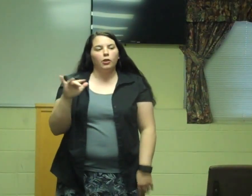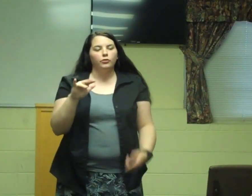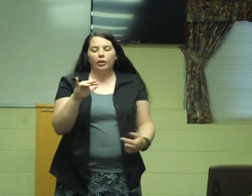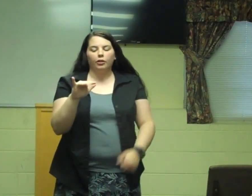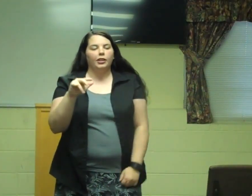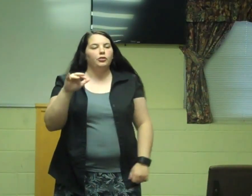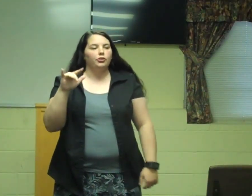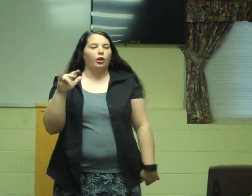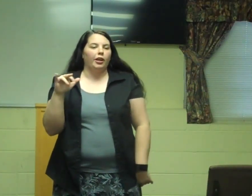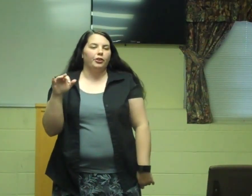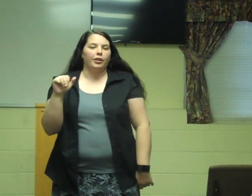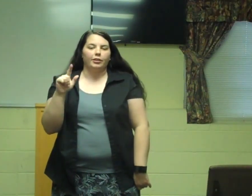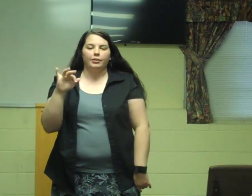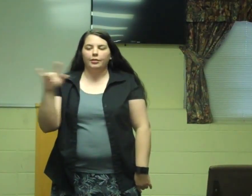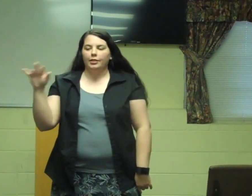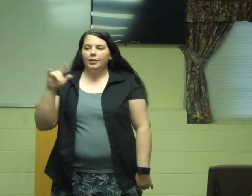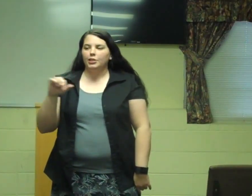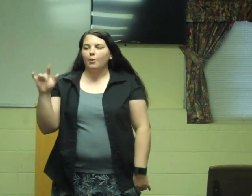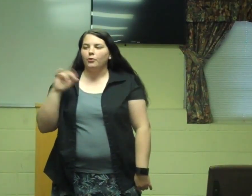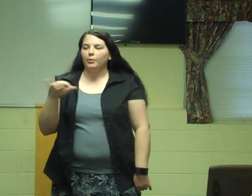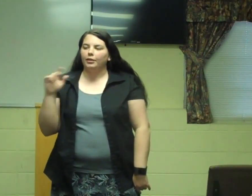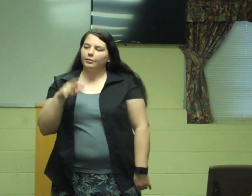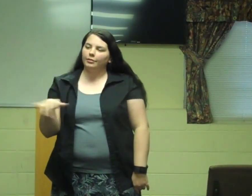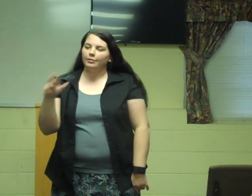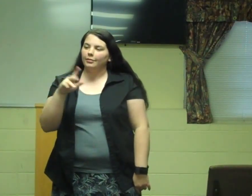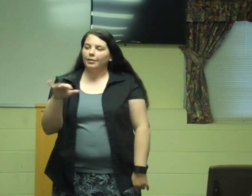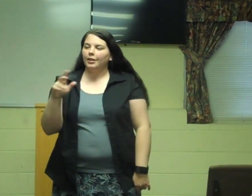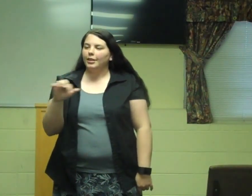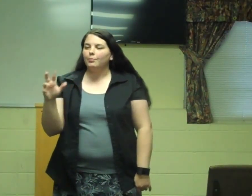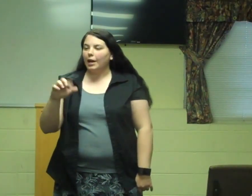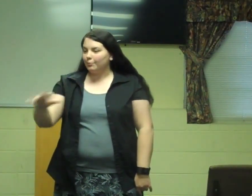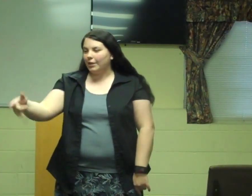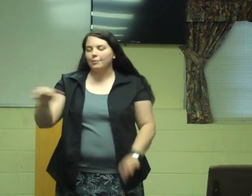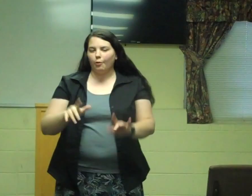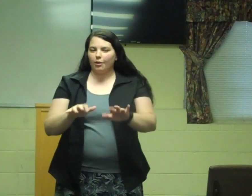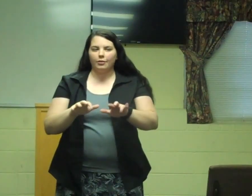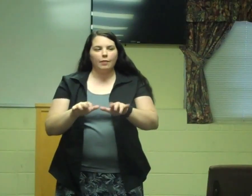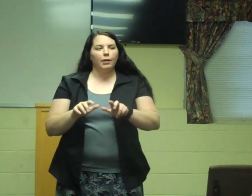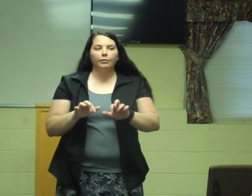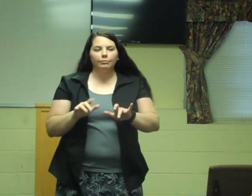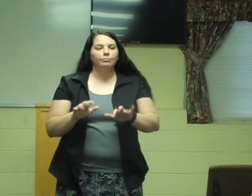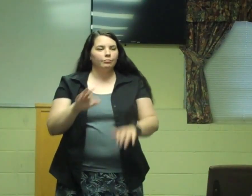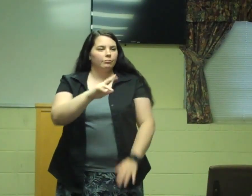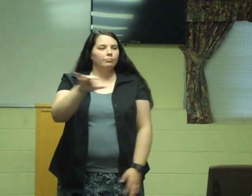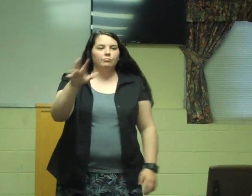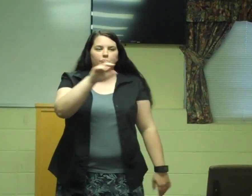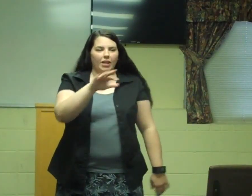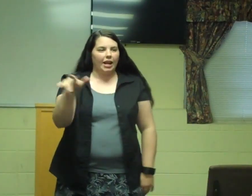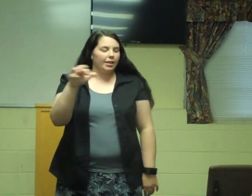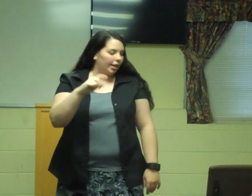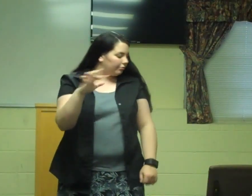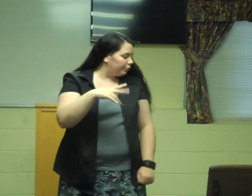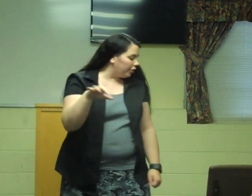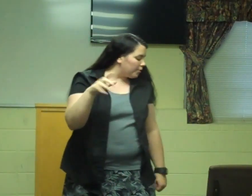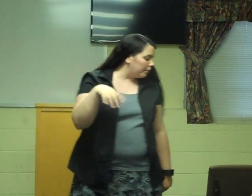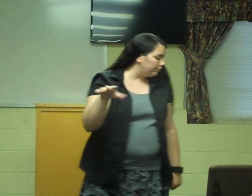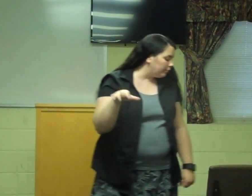is literally just look like you're gonna spell something. Yep, typewriter typing, that kind of thing. Fingerspell.